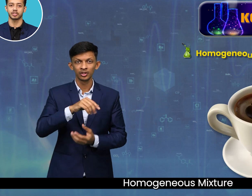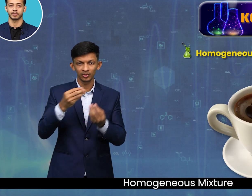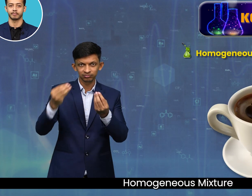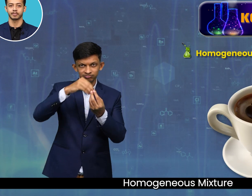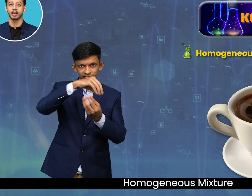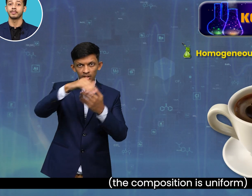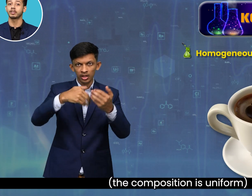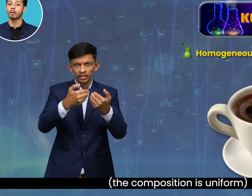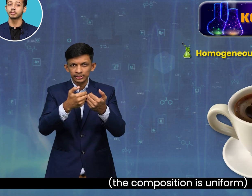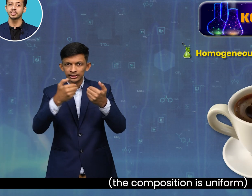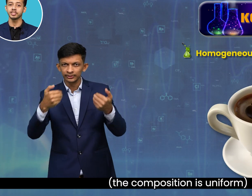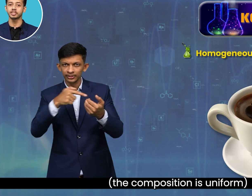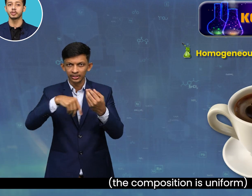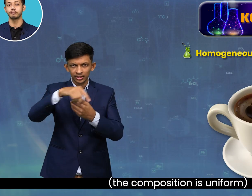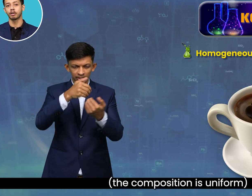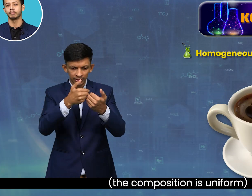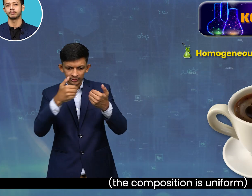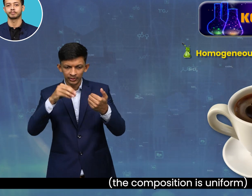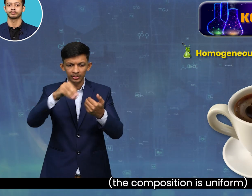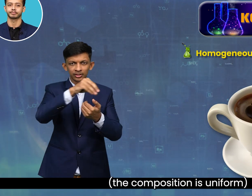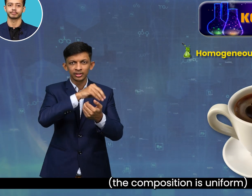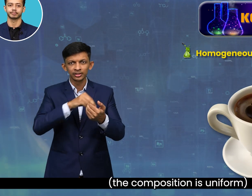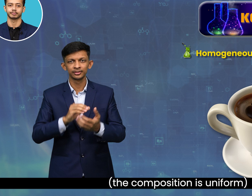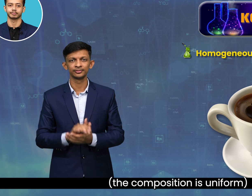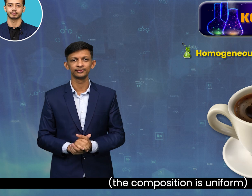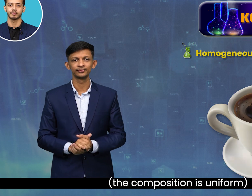homogeneous mixture. The composition is uniform.